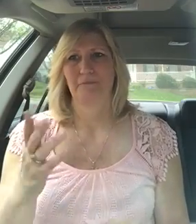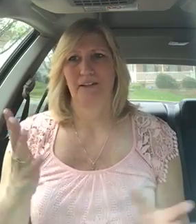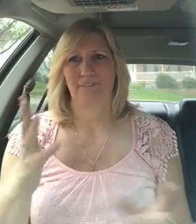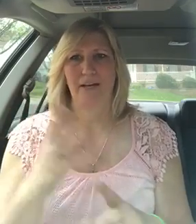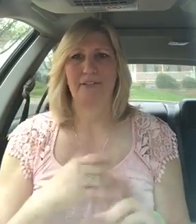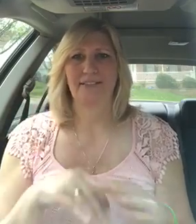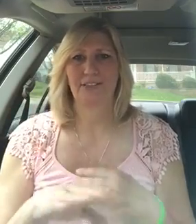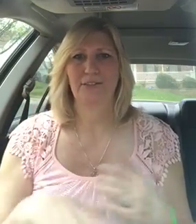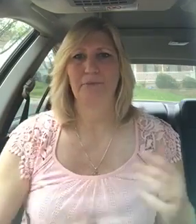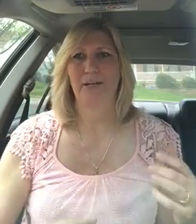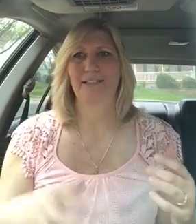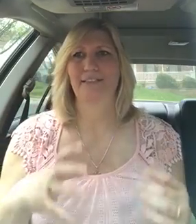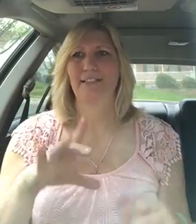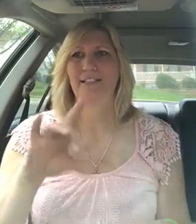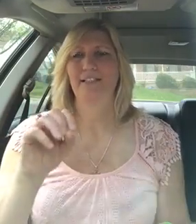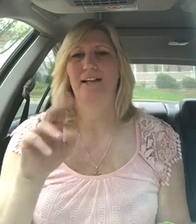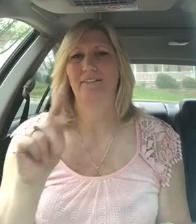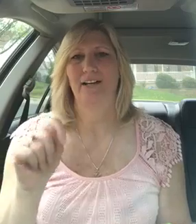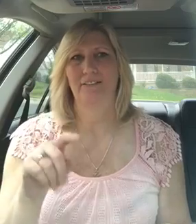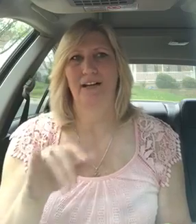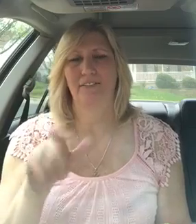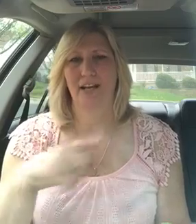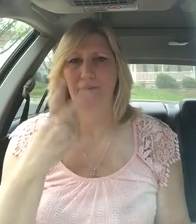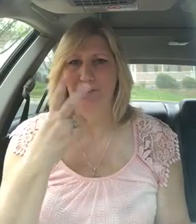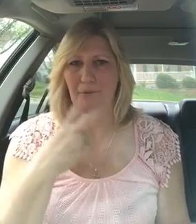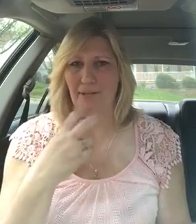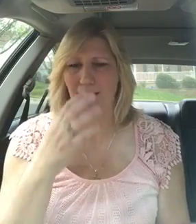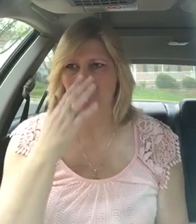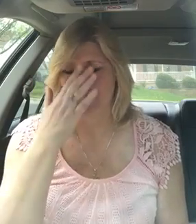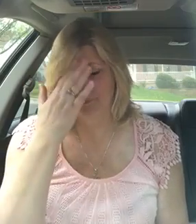But 5 months into the pregnancy, I found out that I was going blind.